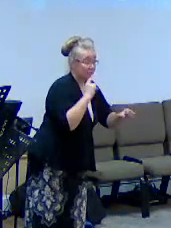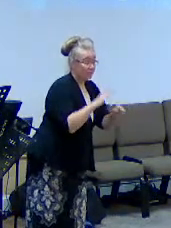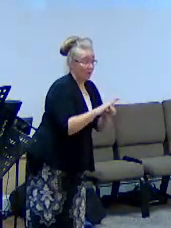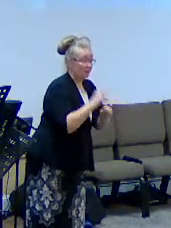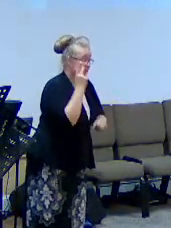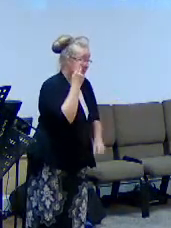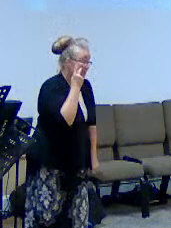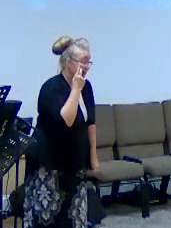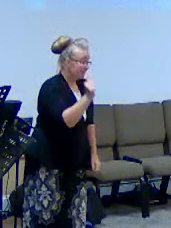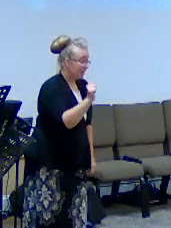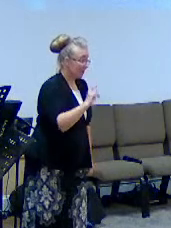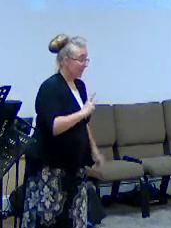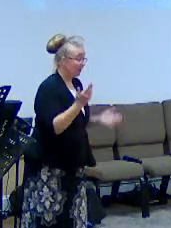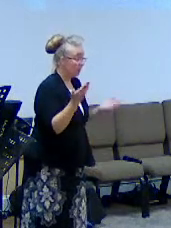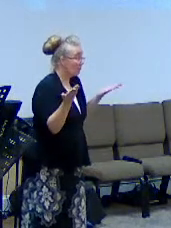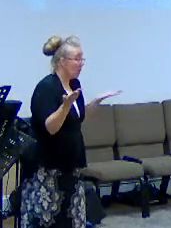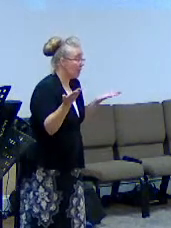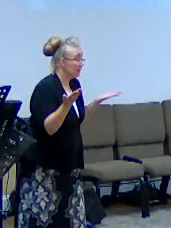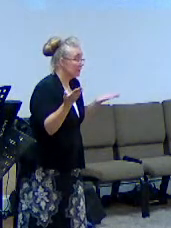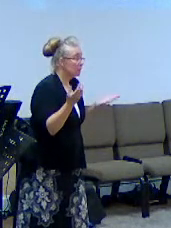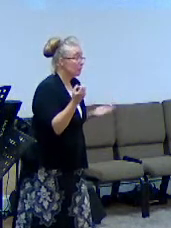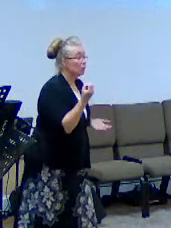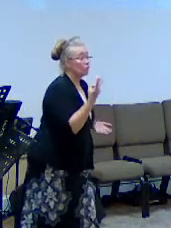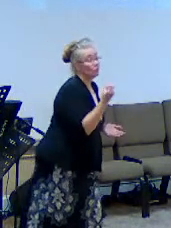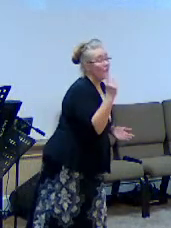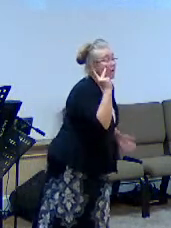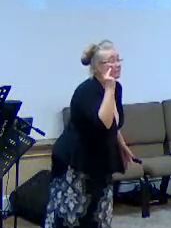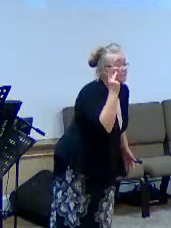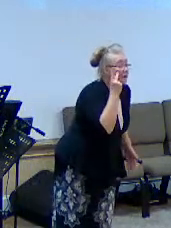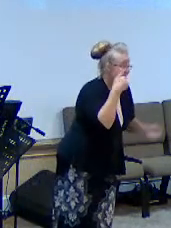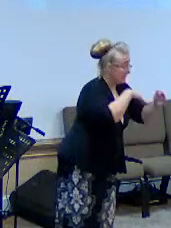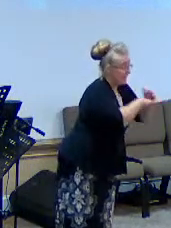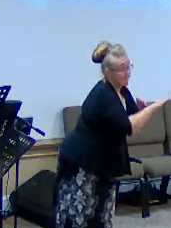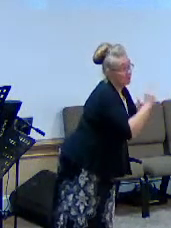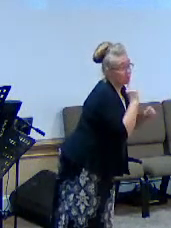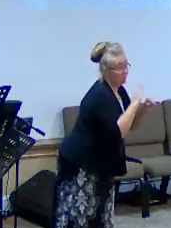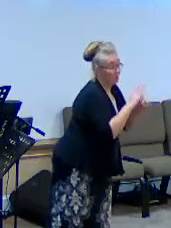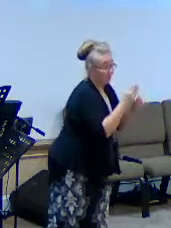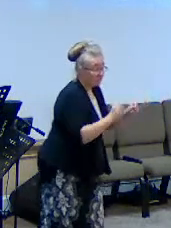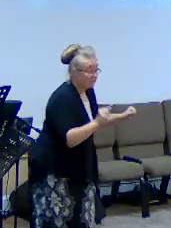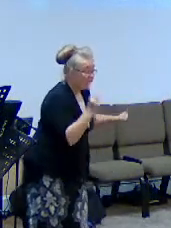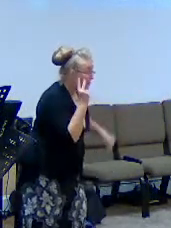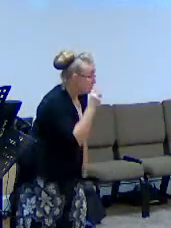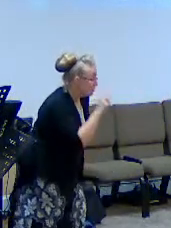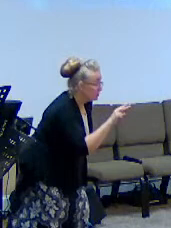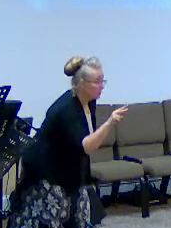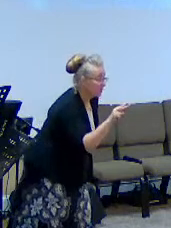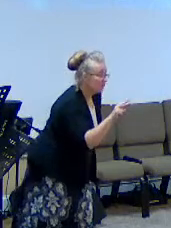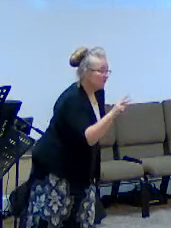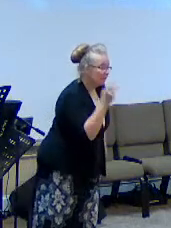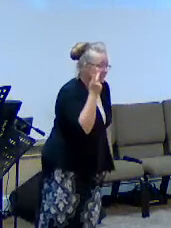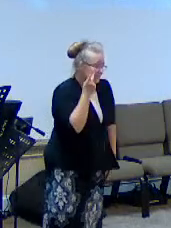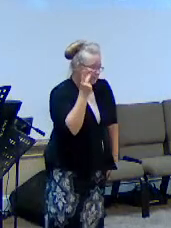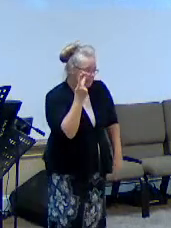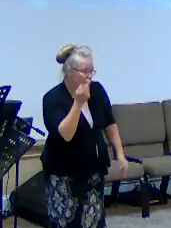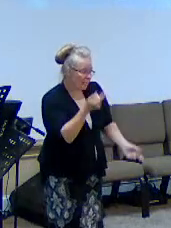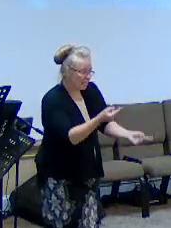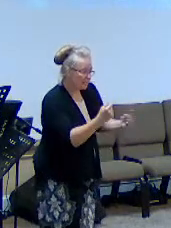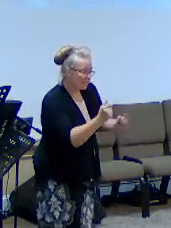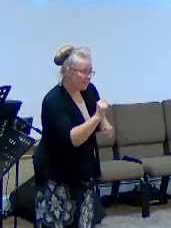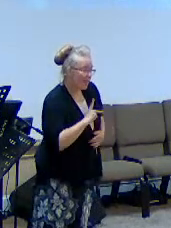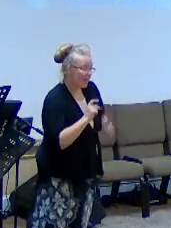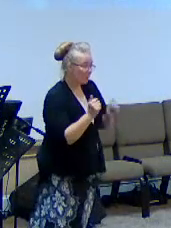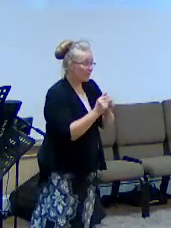back with what? 12 spies went into the promised land to spy it out. And the spies came back with what?